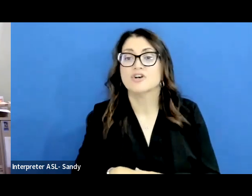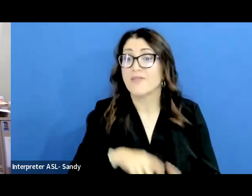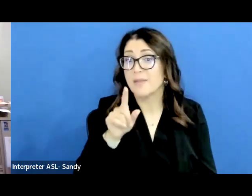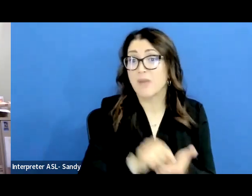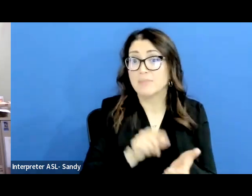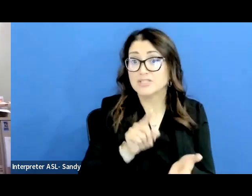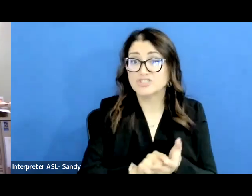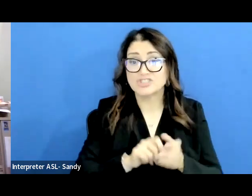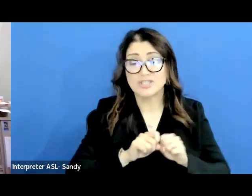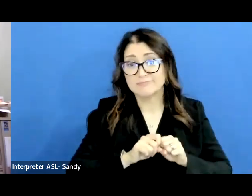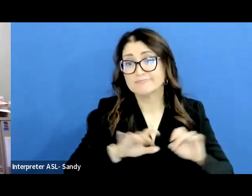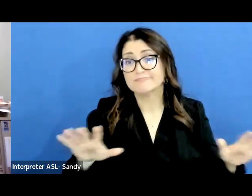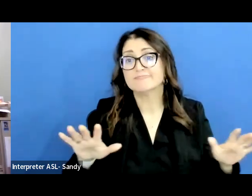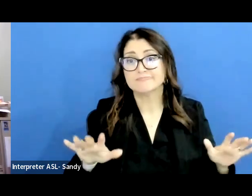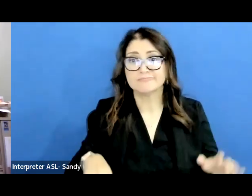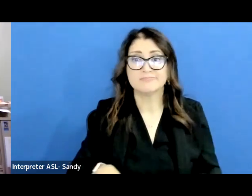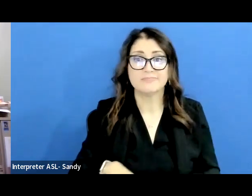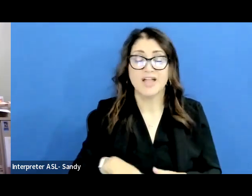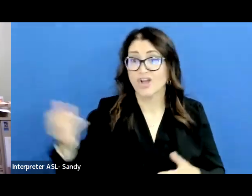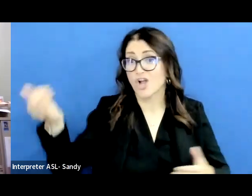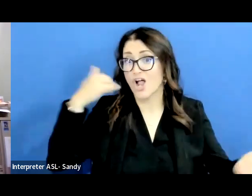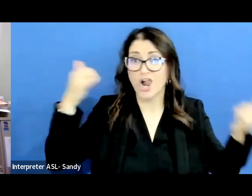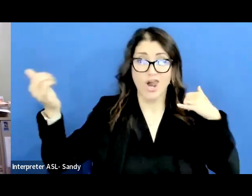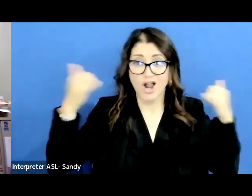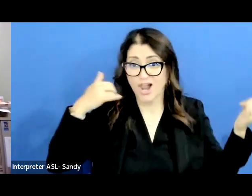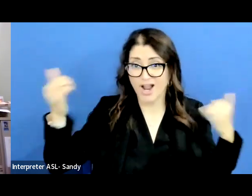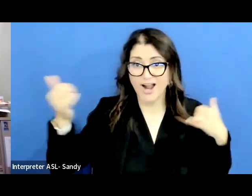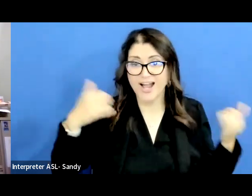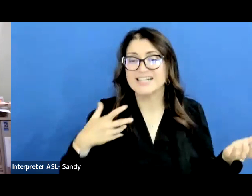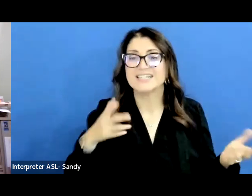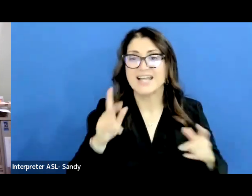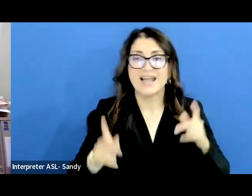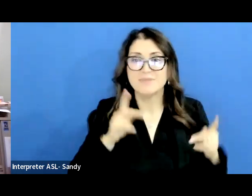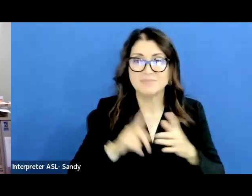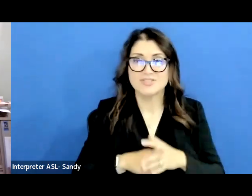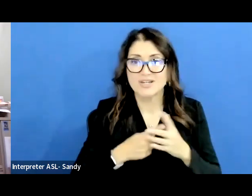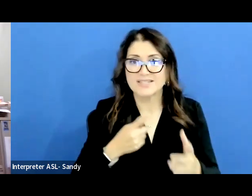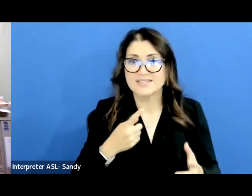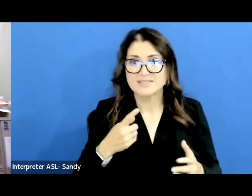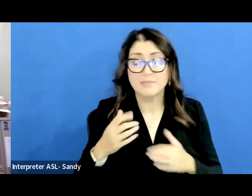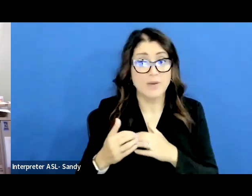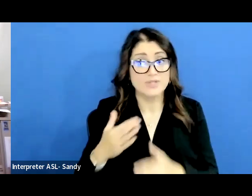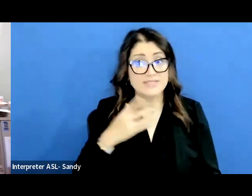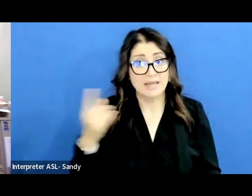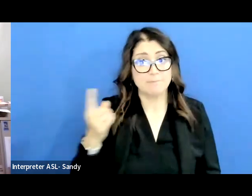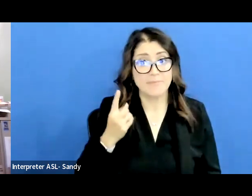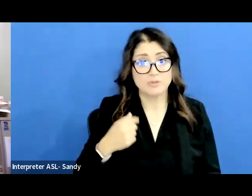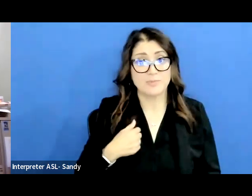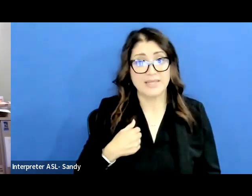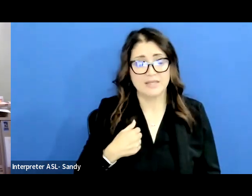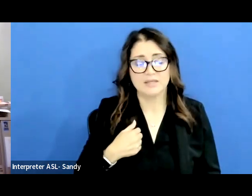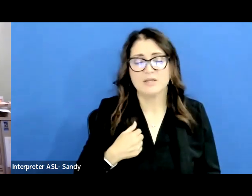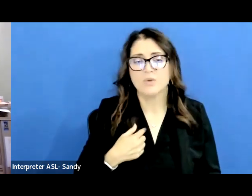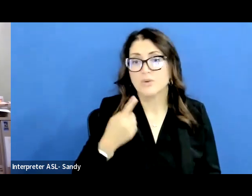came out, the calls started coming in, and people started saying they would send them to me. Well, there was a